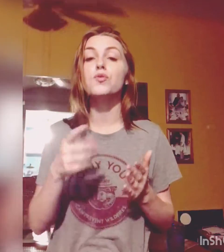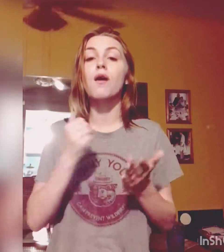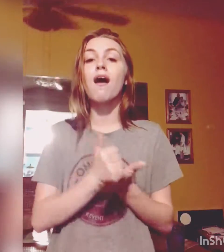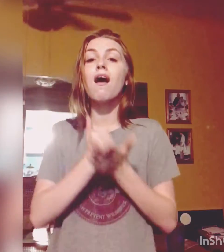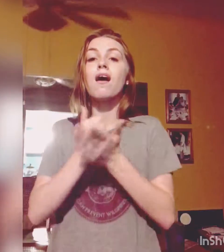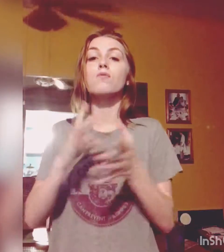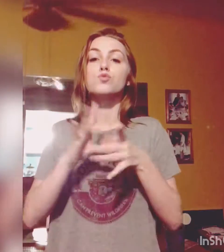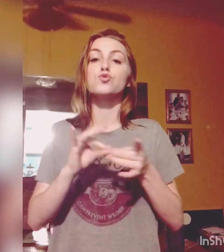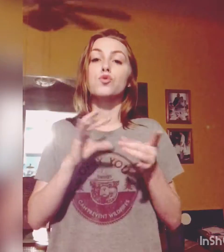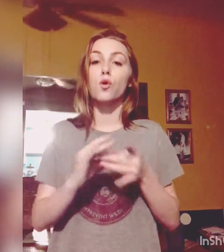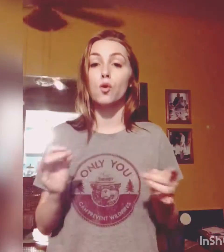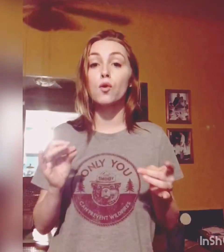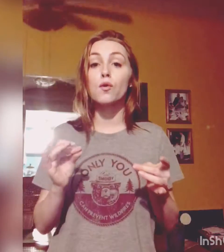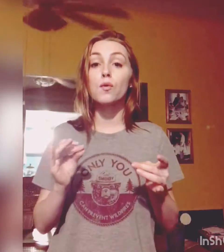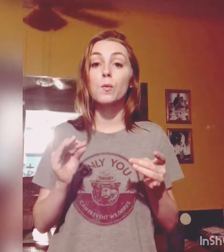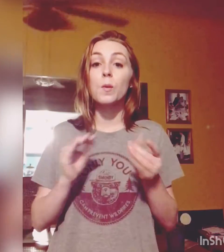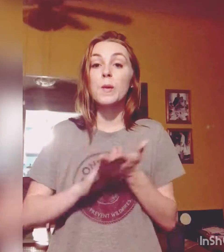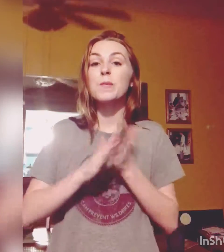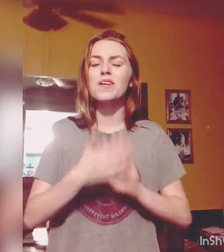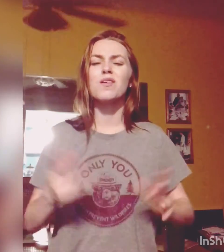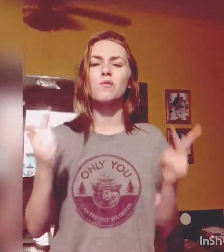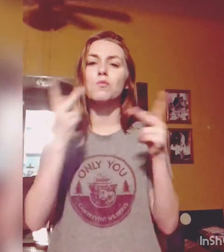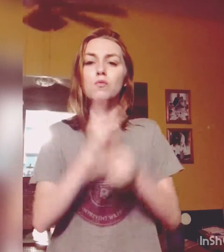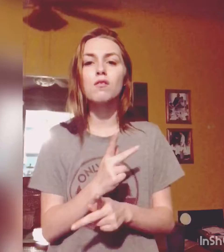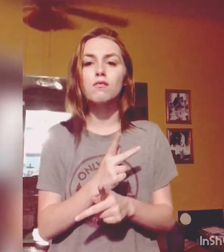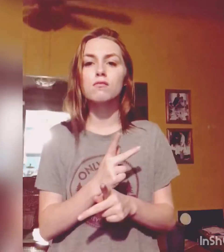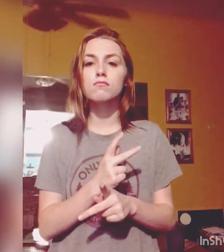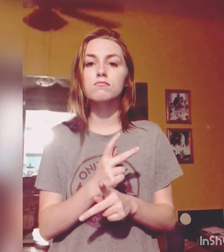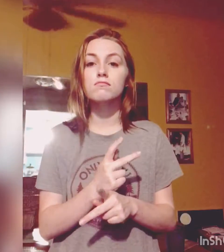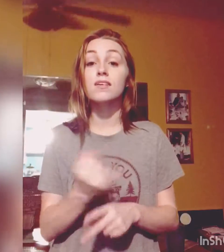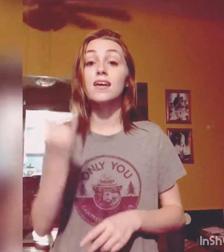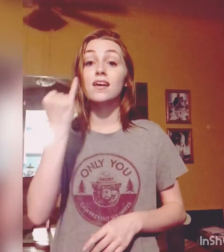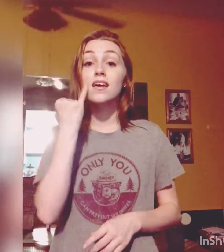the world we want with our clicks. Because clicking